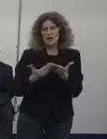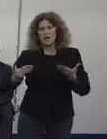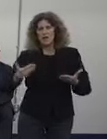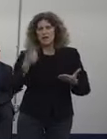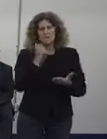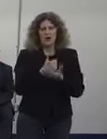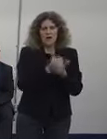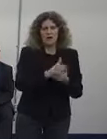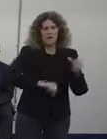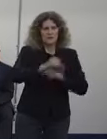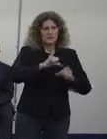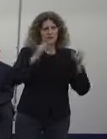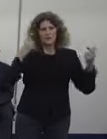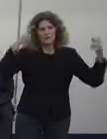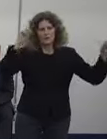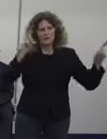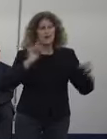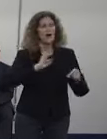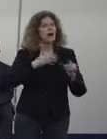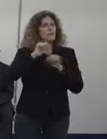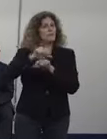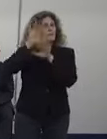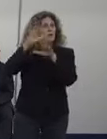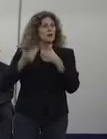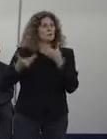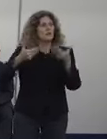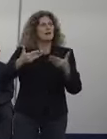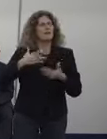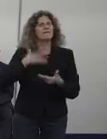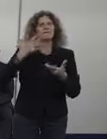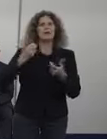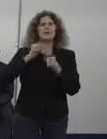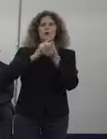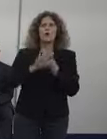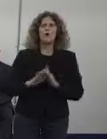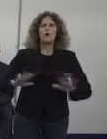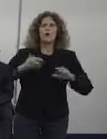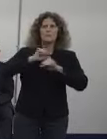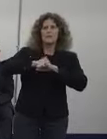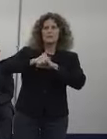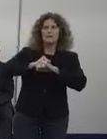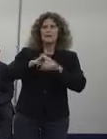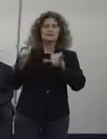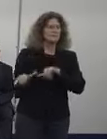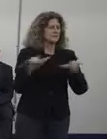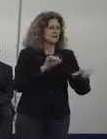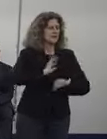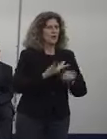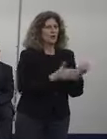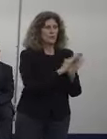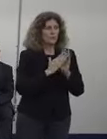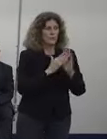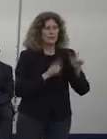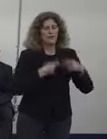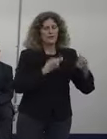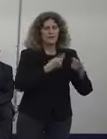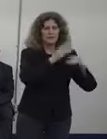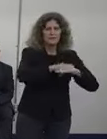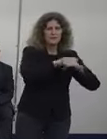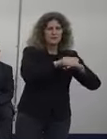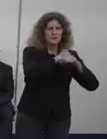Just as our mighty mountains provide shelter and a sense of calm, our community does the same in these times of